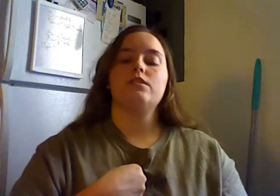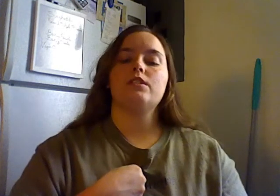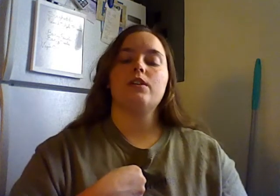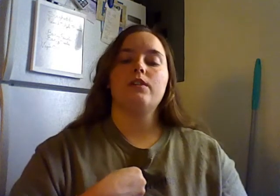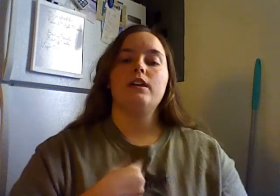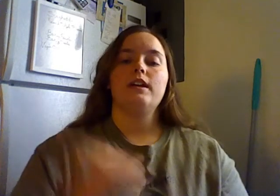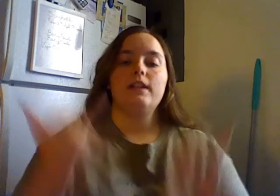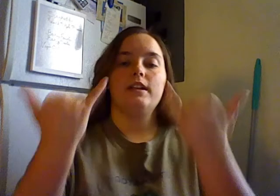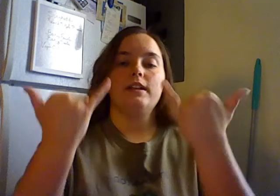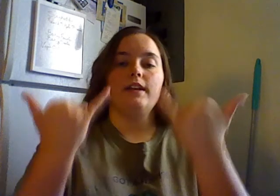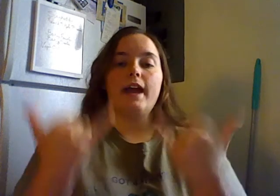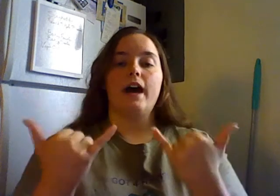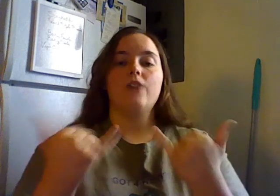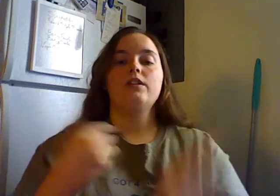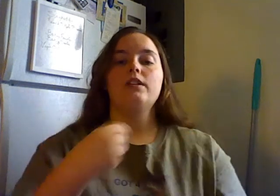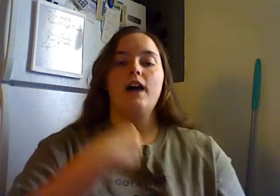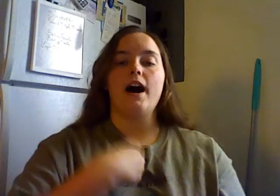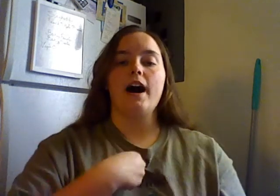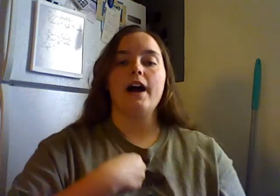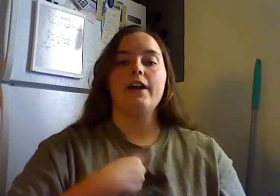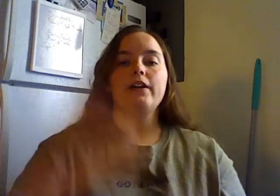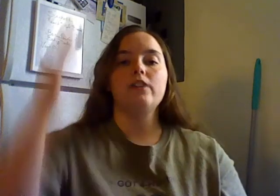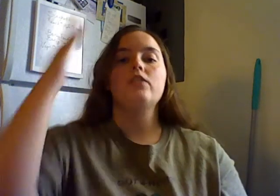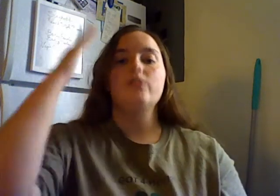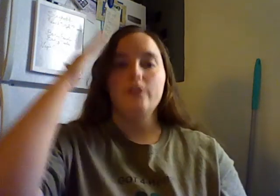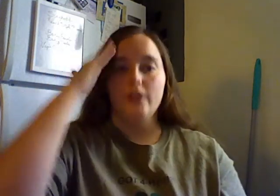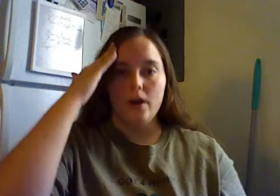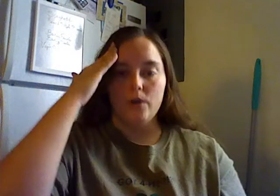So, now, I, know,